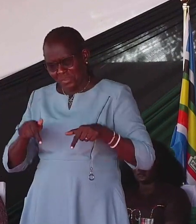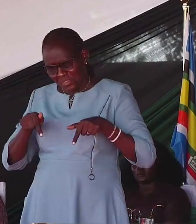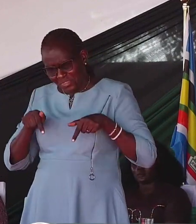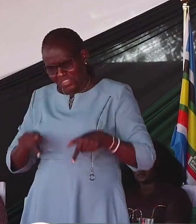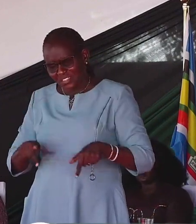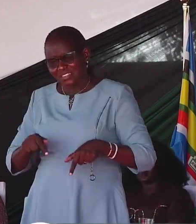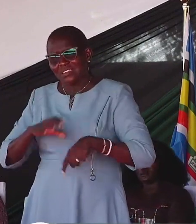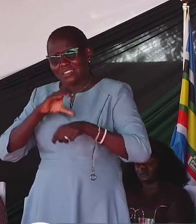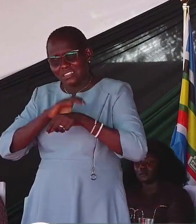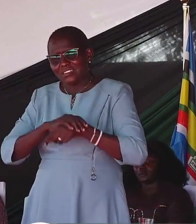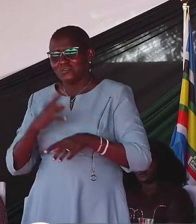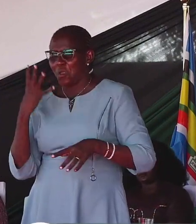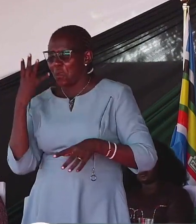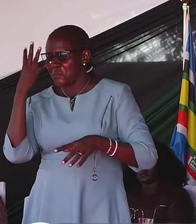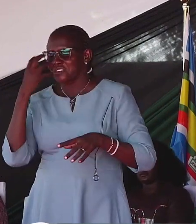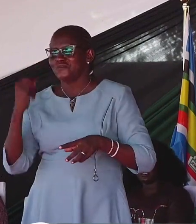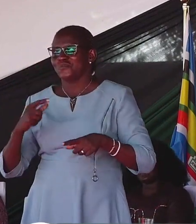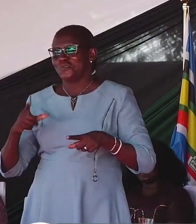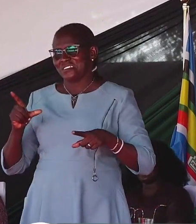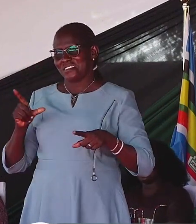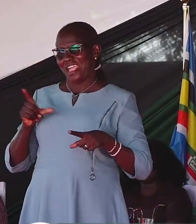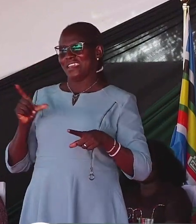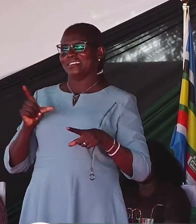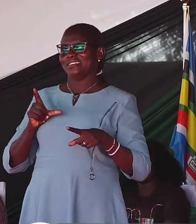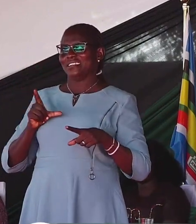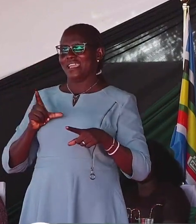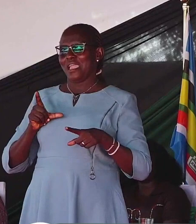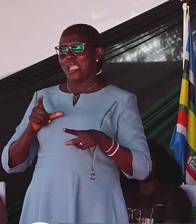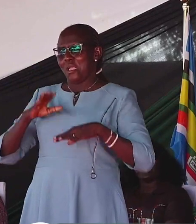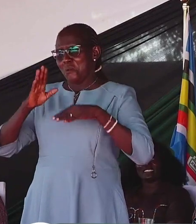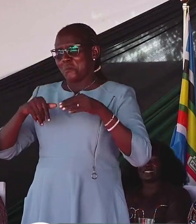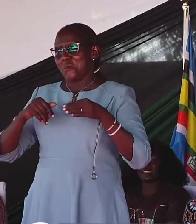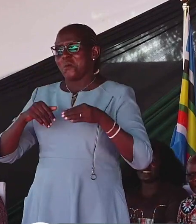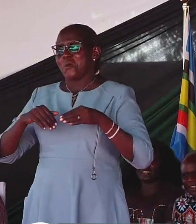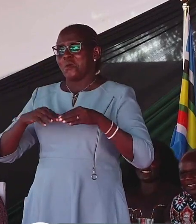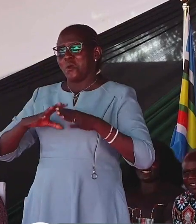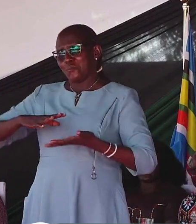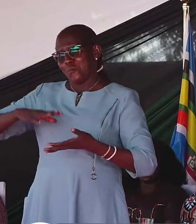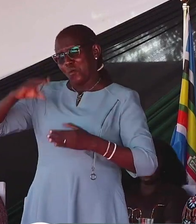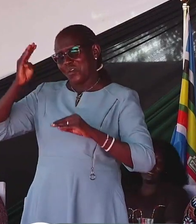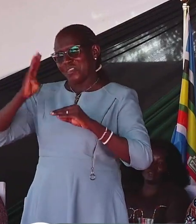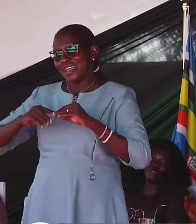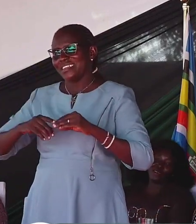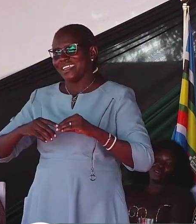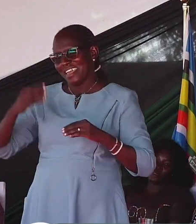the beautiful ladies, more than the Somali ladies.